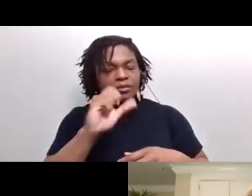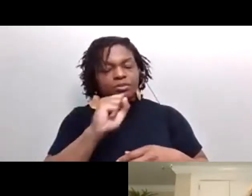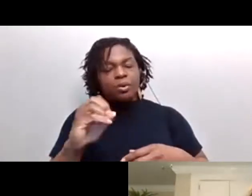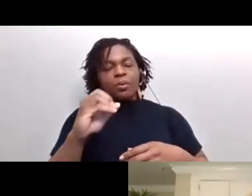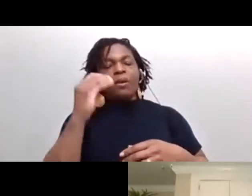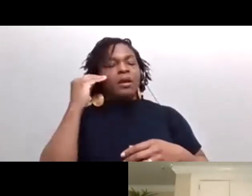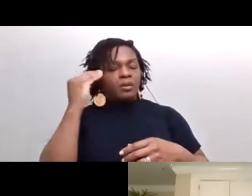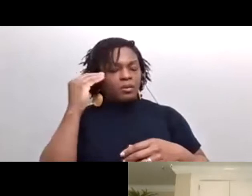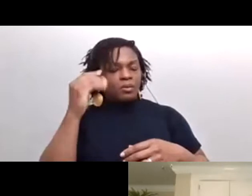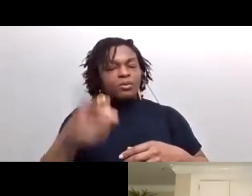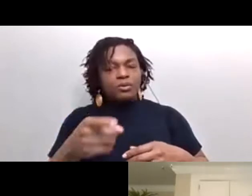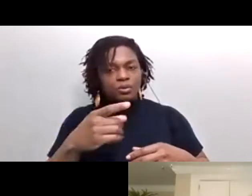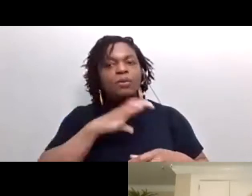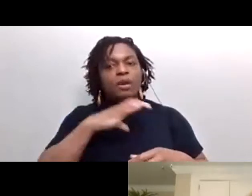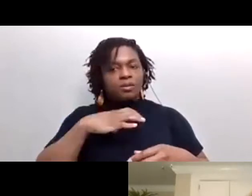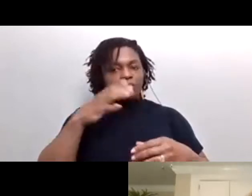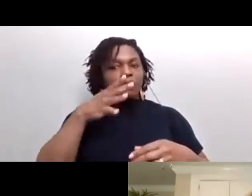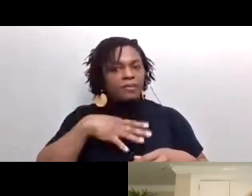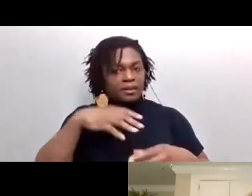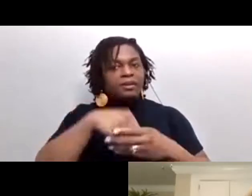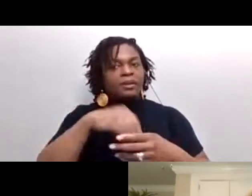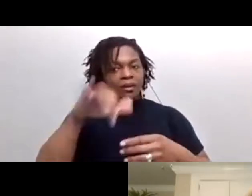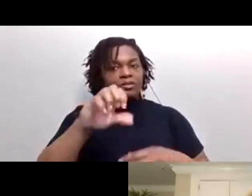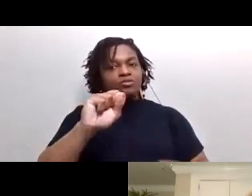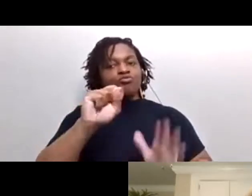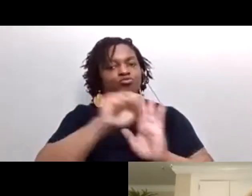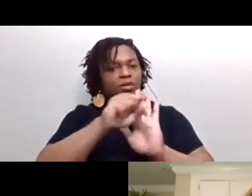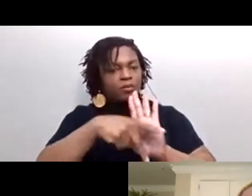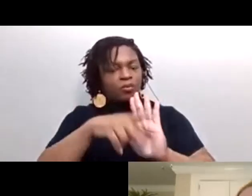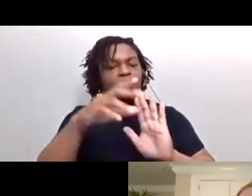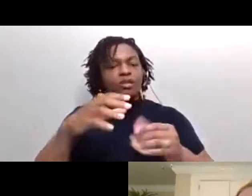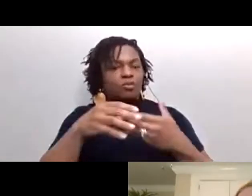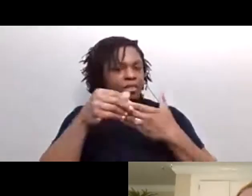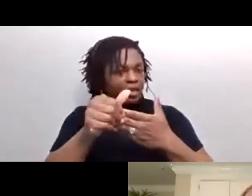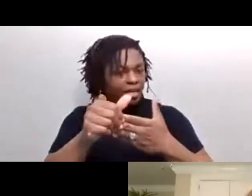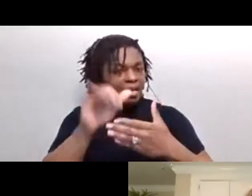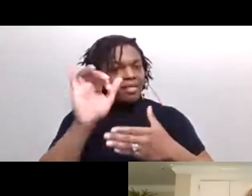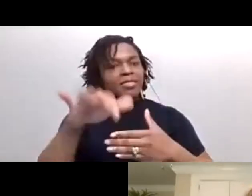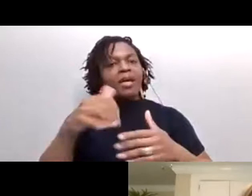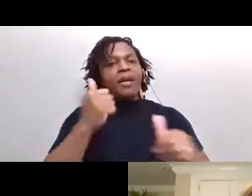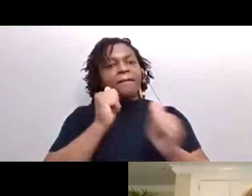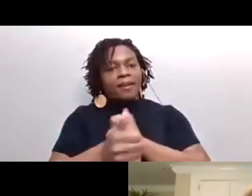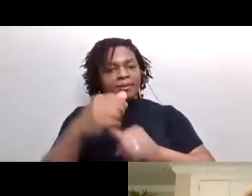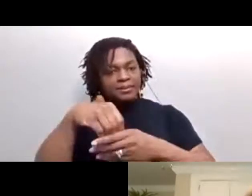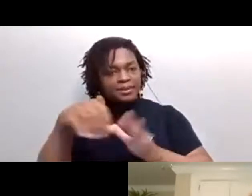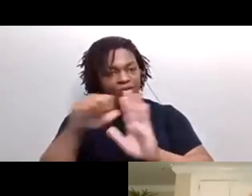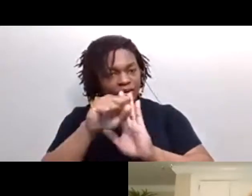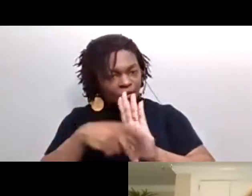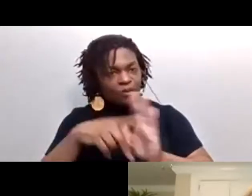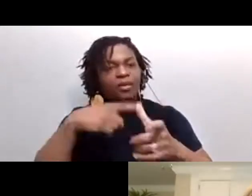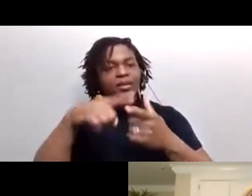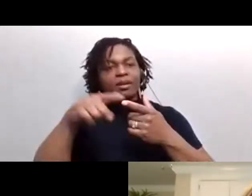as Councilwoman in Shreveport, led the first step in getting that passed in Shreveport, and then your